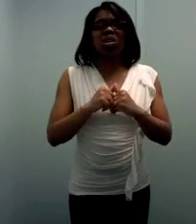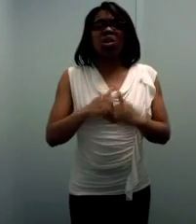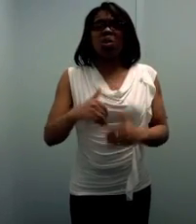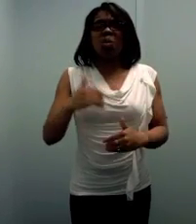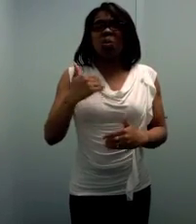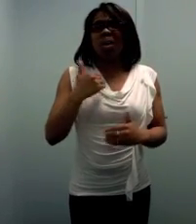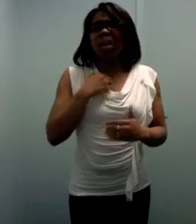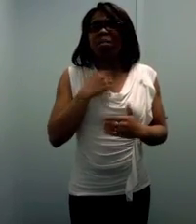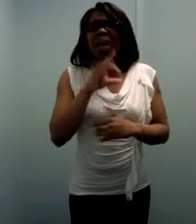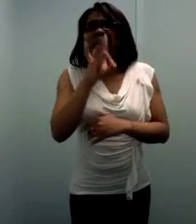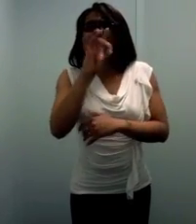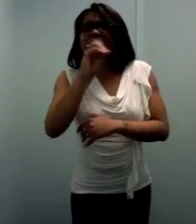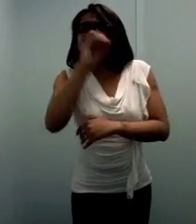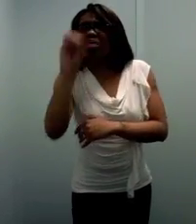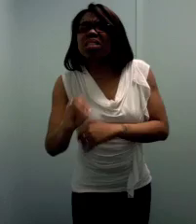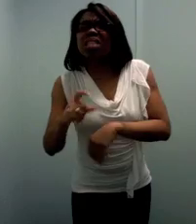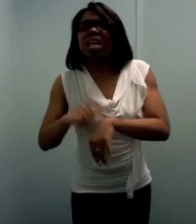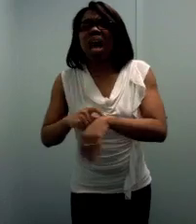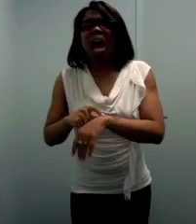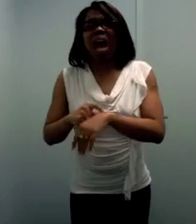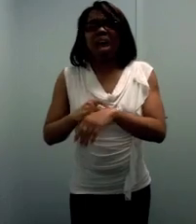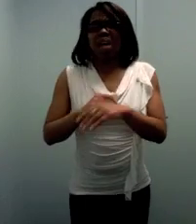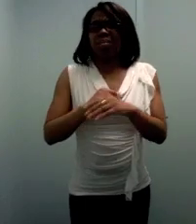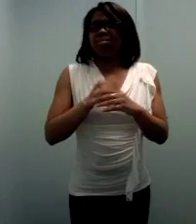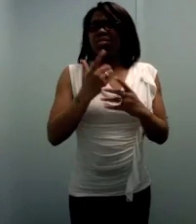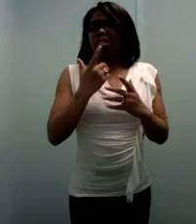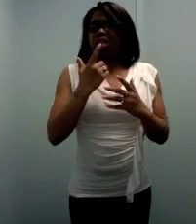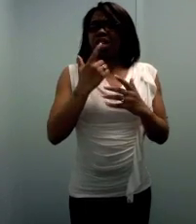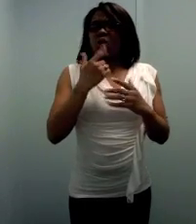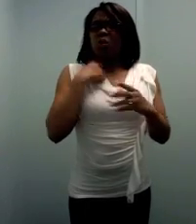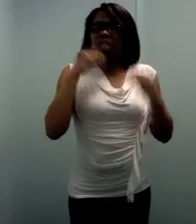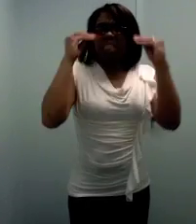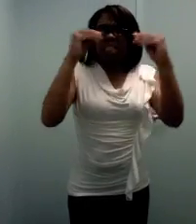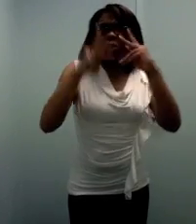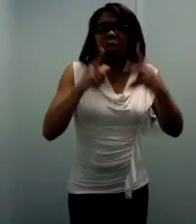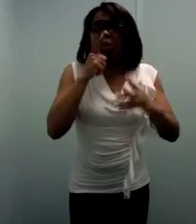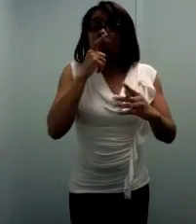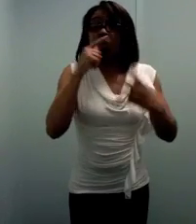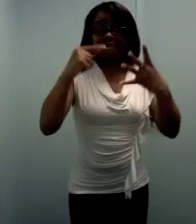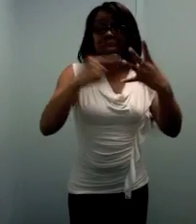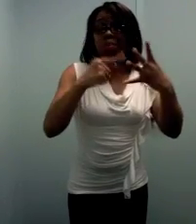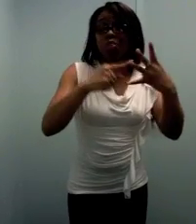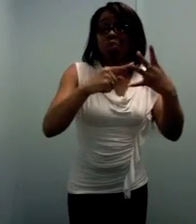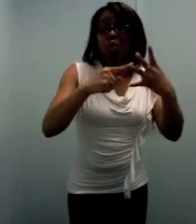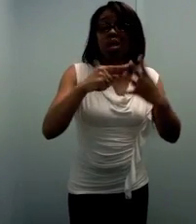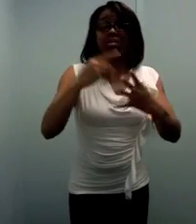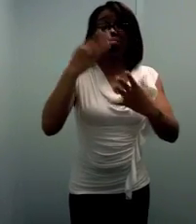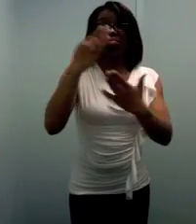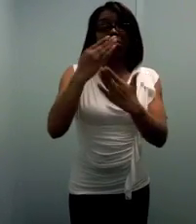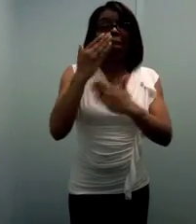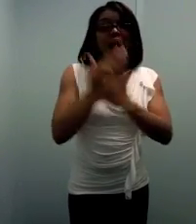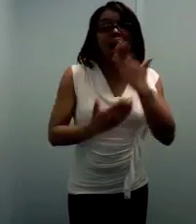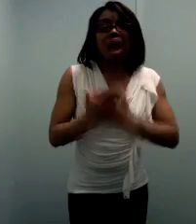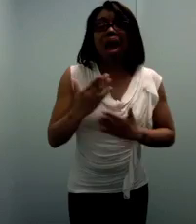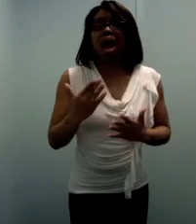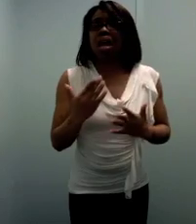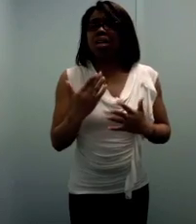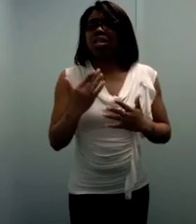80% of the time teaching people to do step 3 by hand. Yet that's the one step computers can do better than any human after years